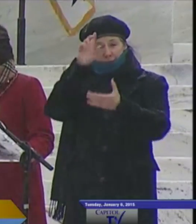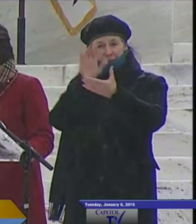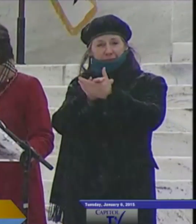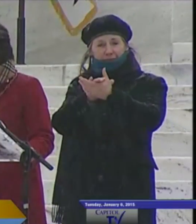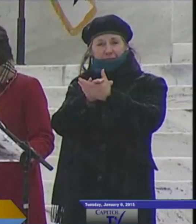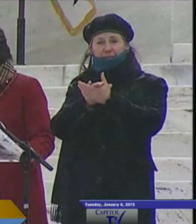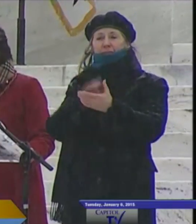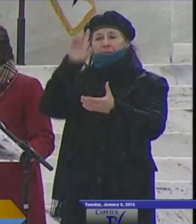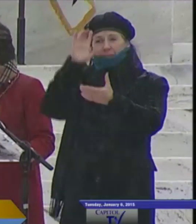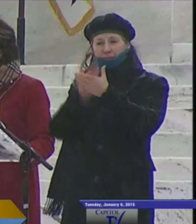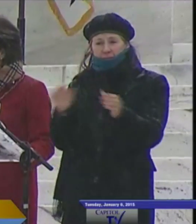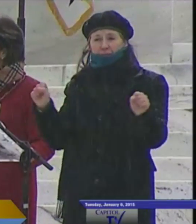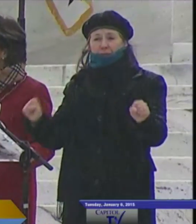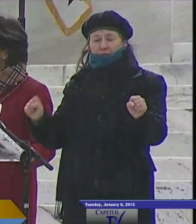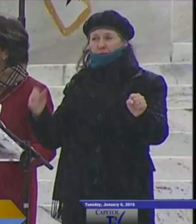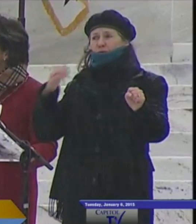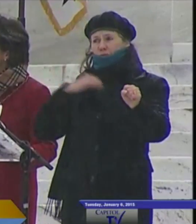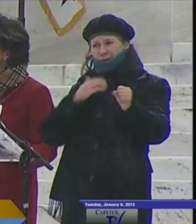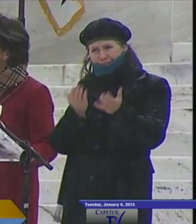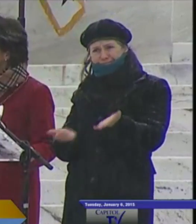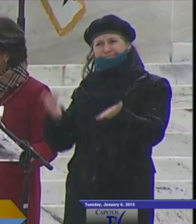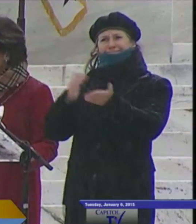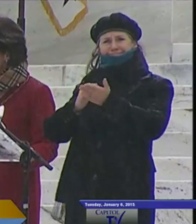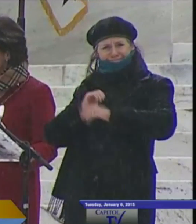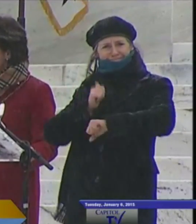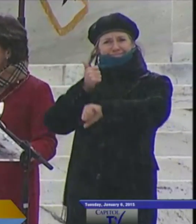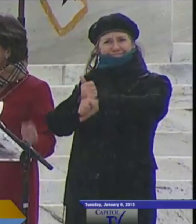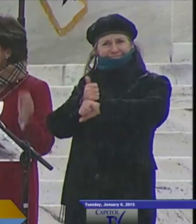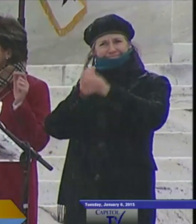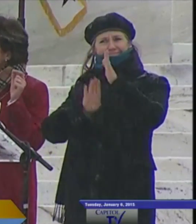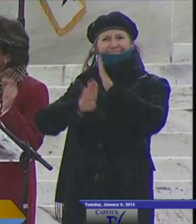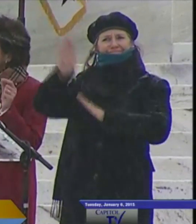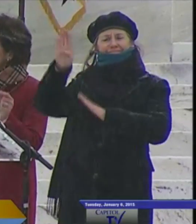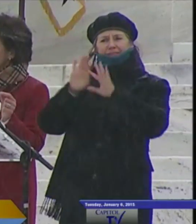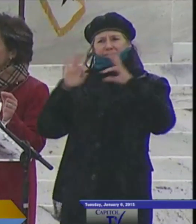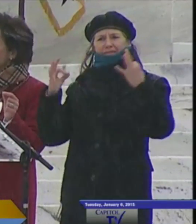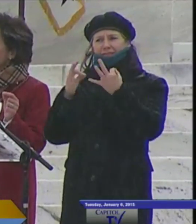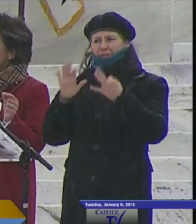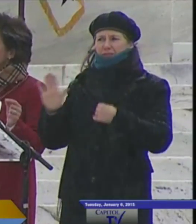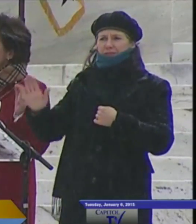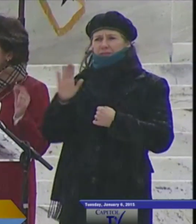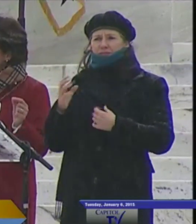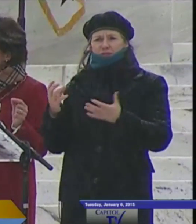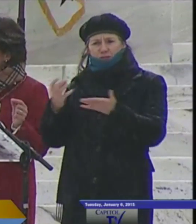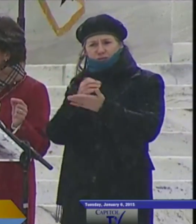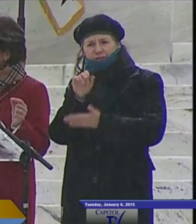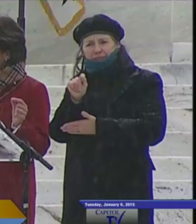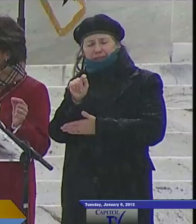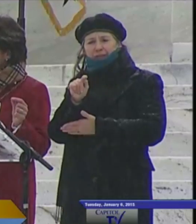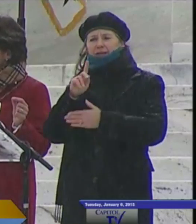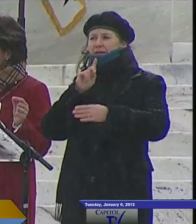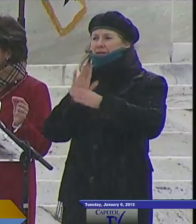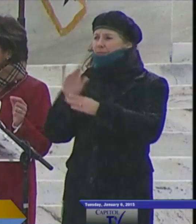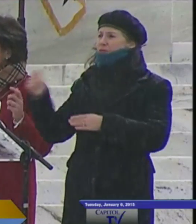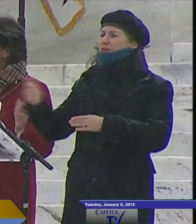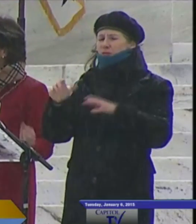have to believe it's possible to have the comeback that our families deserve, and we have to commit ourselves to a new way of doing